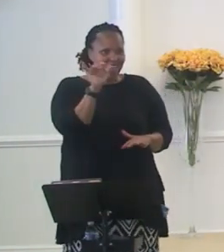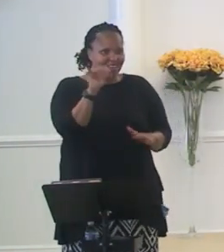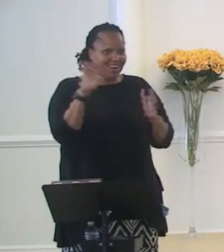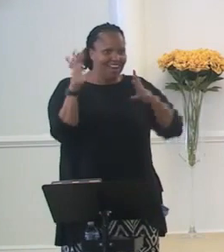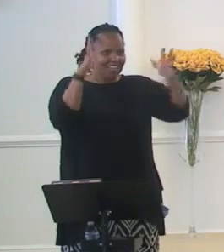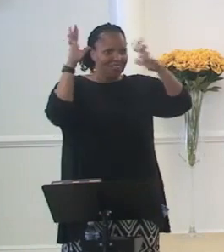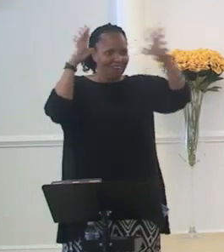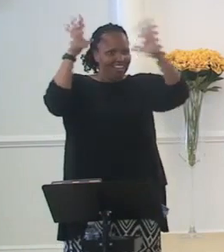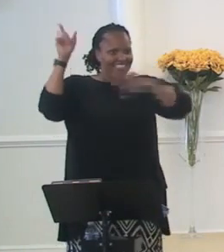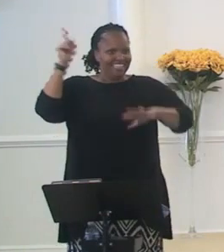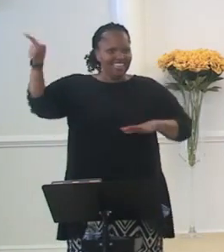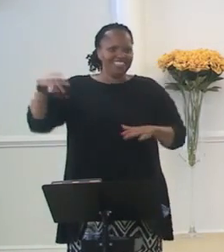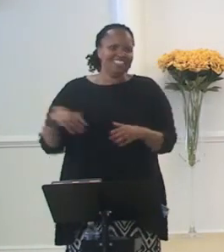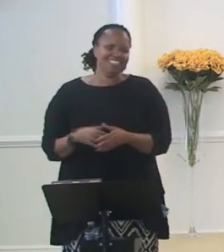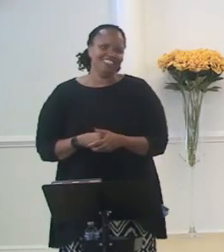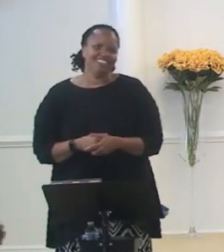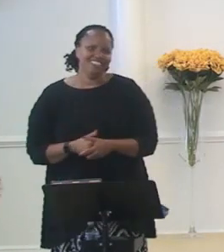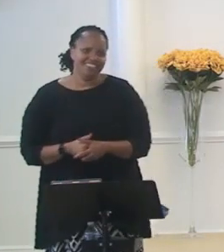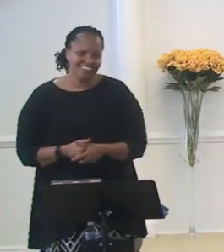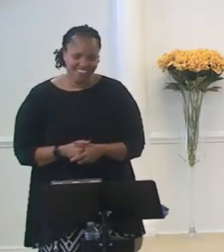praise.